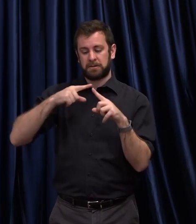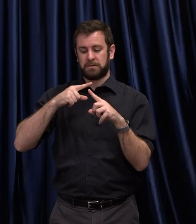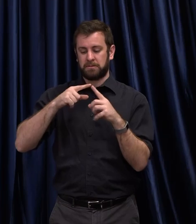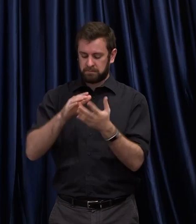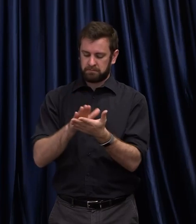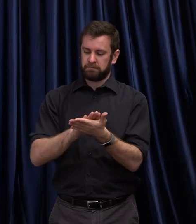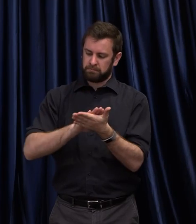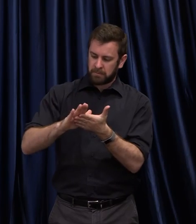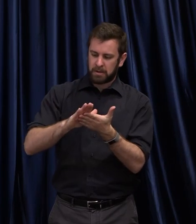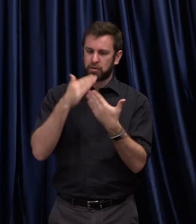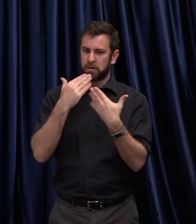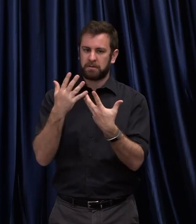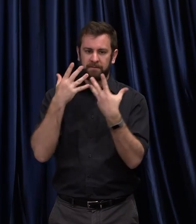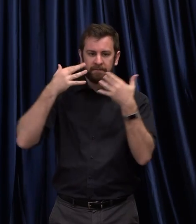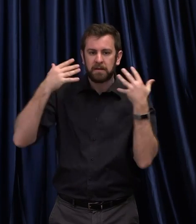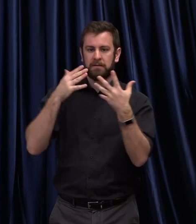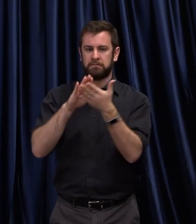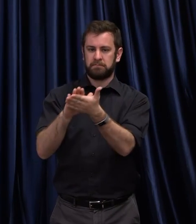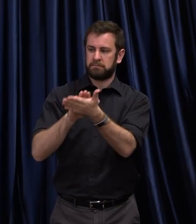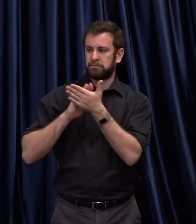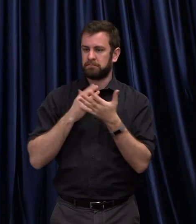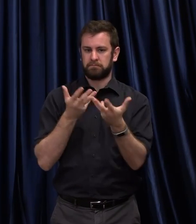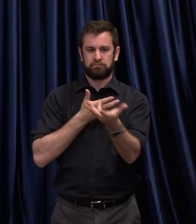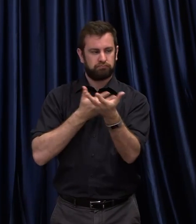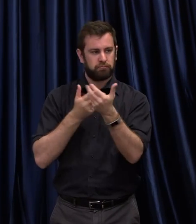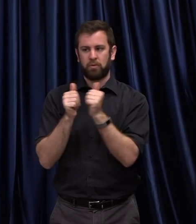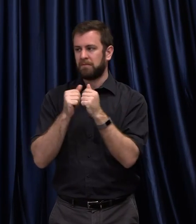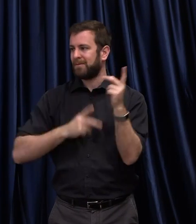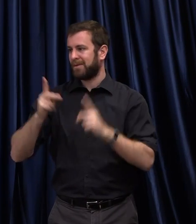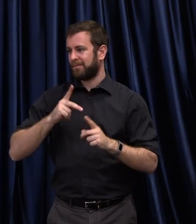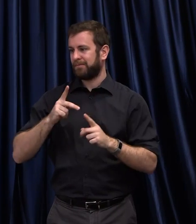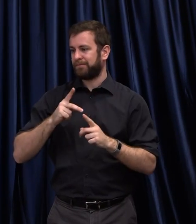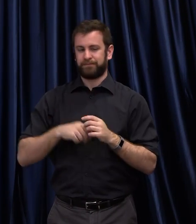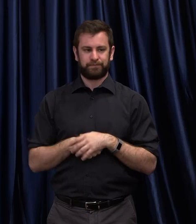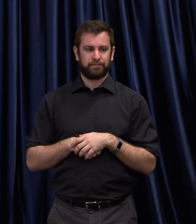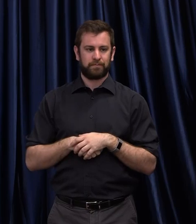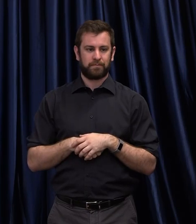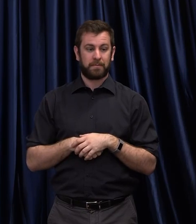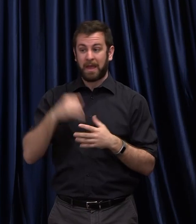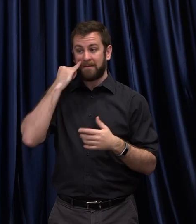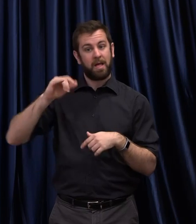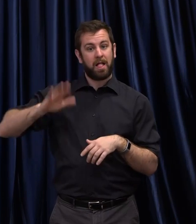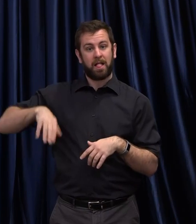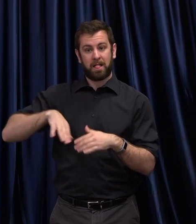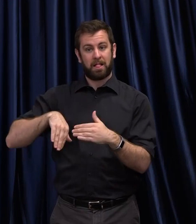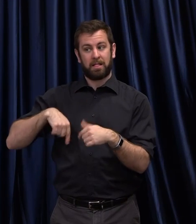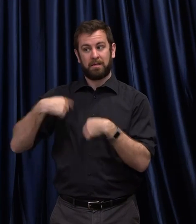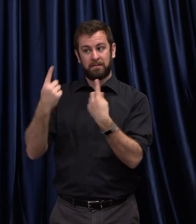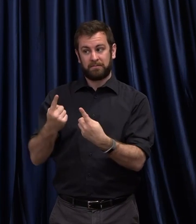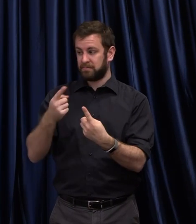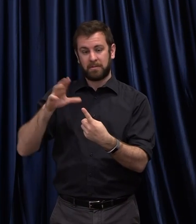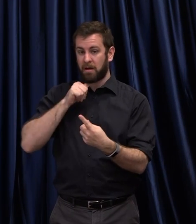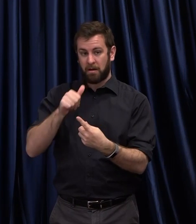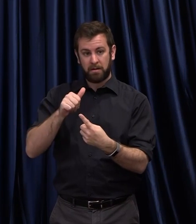manners. And if we have not done it up until now, try to think about yourself as a fasting